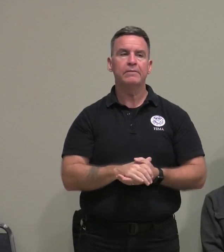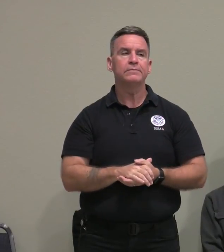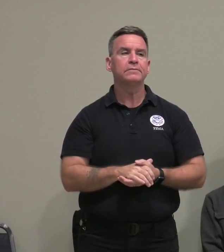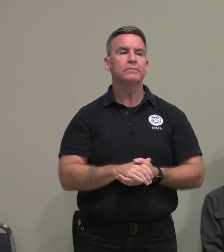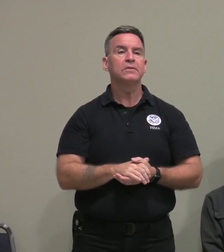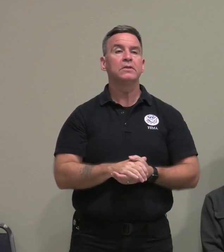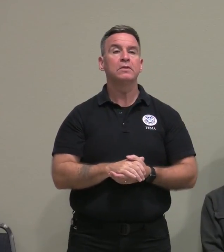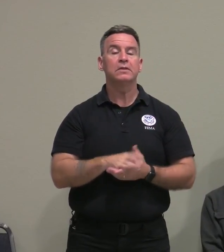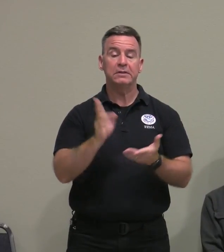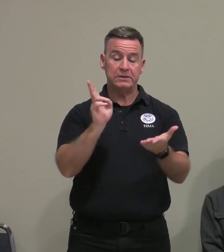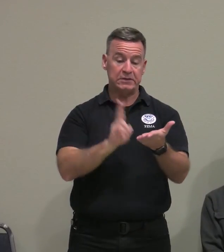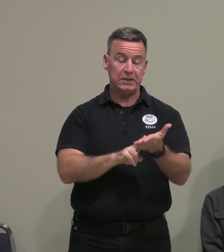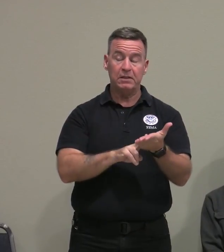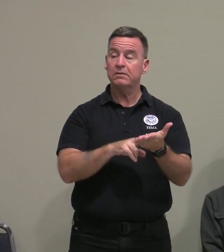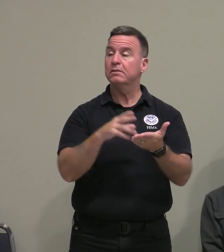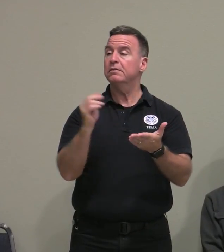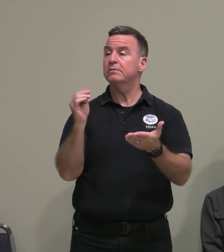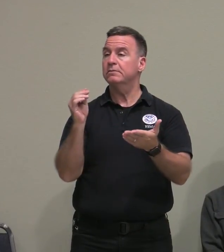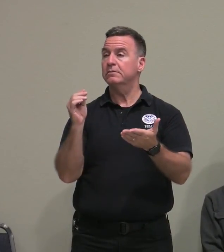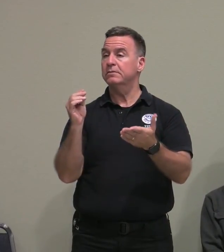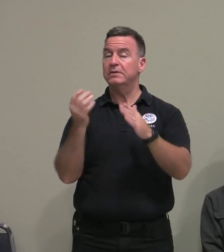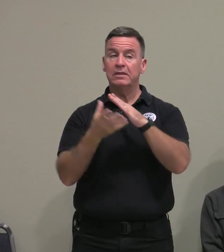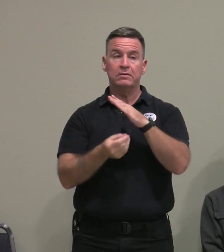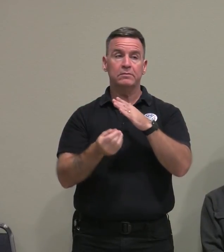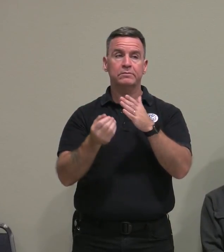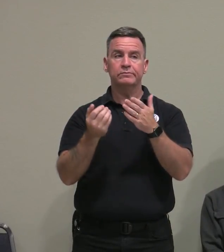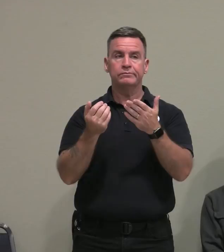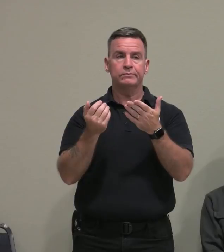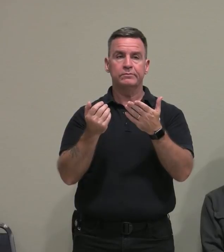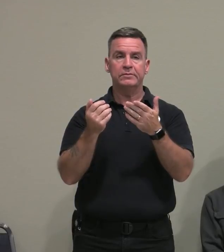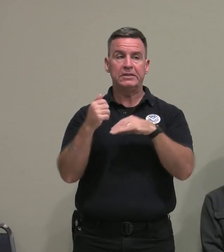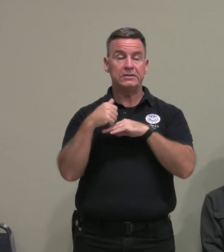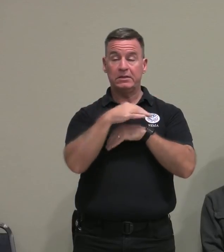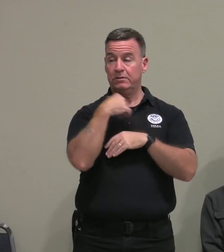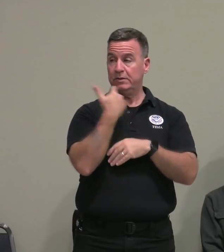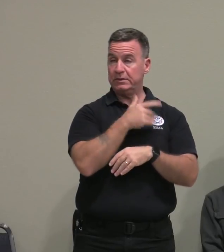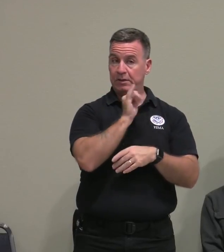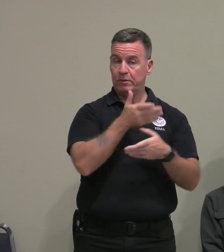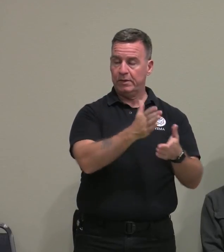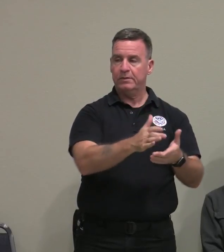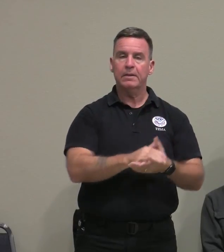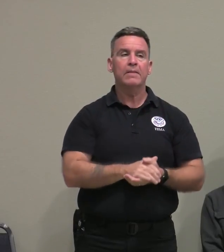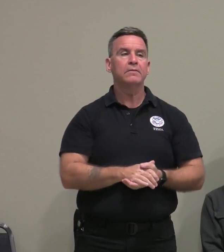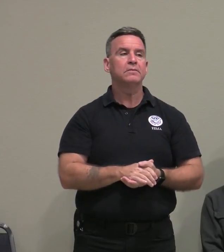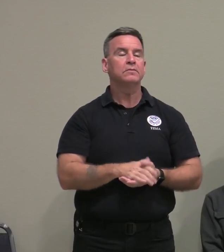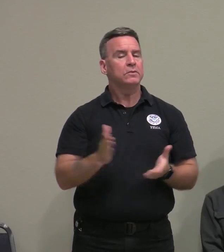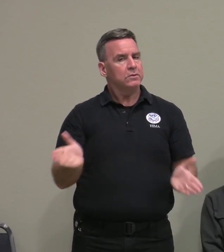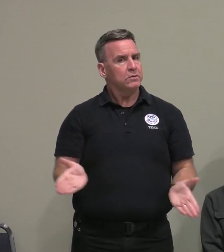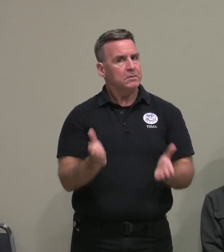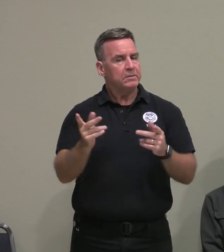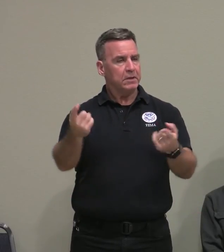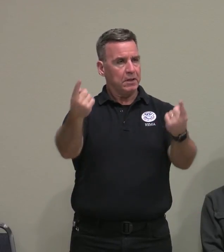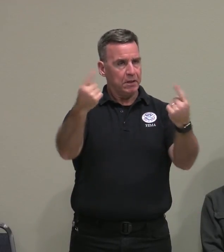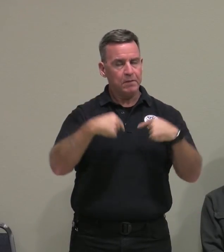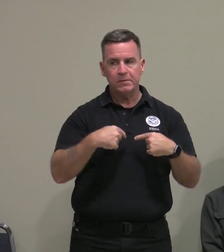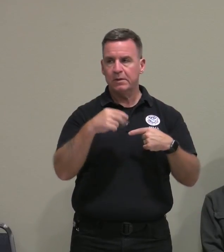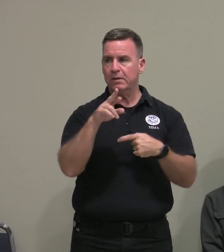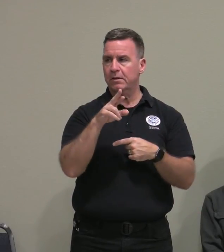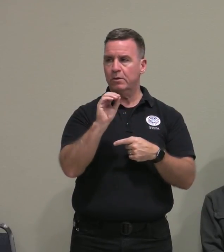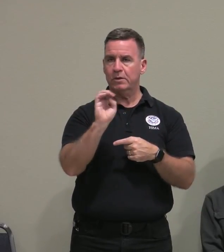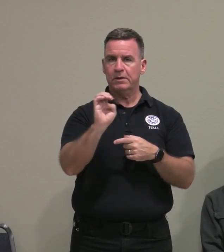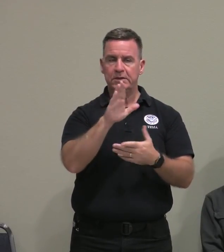for. You can sign it and download it, send it to us that way. But we encourage people to come into the